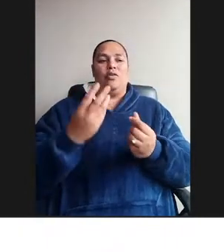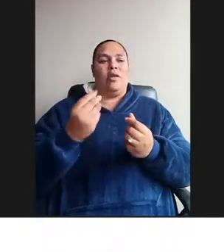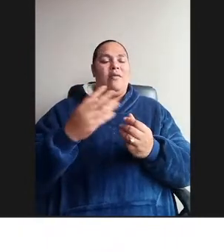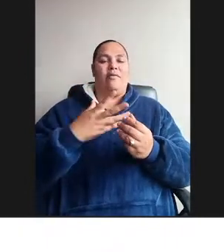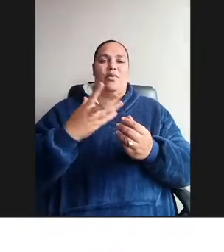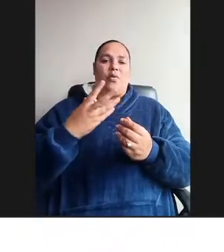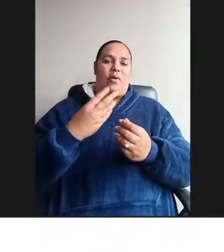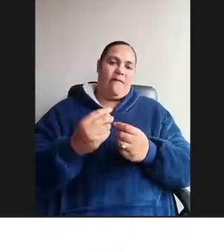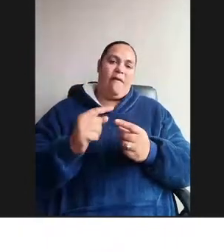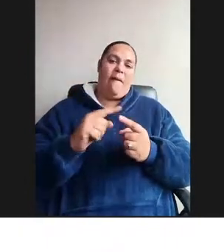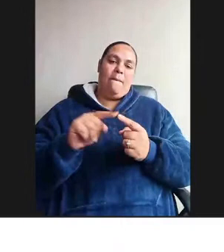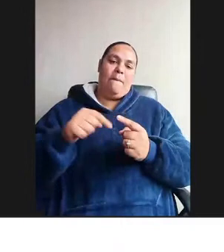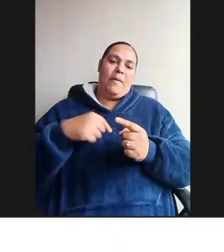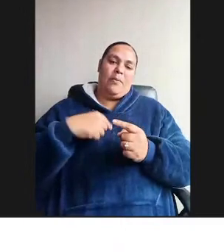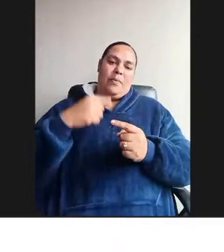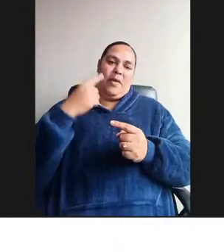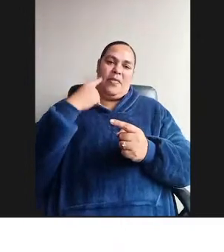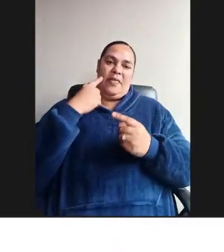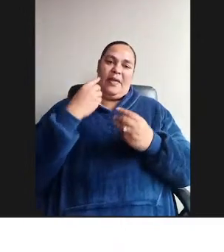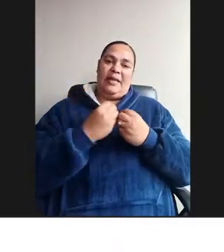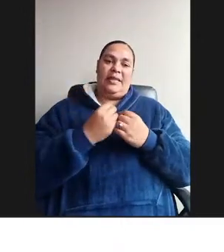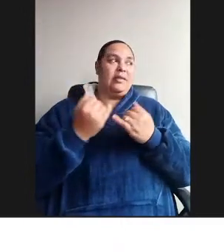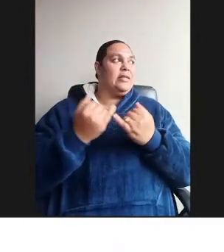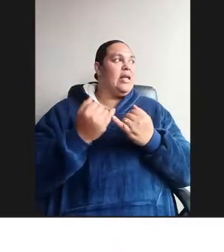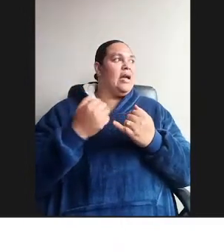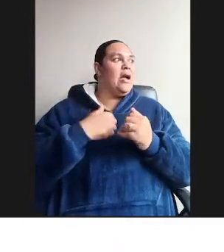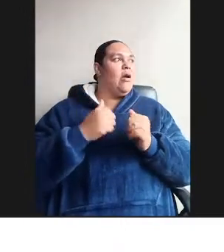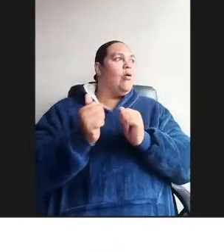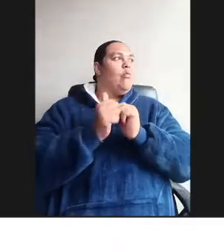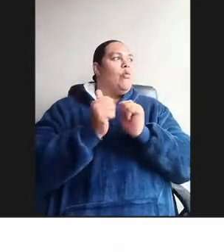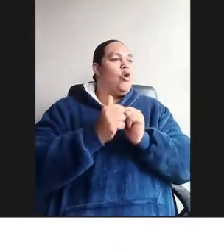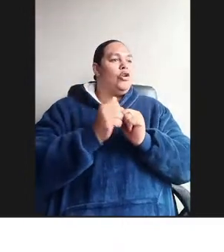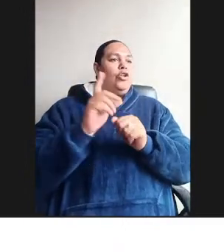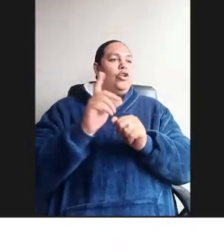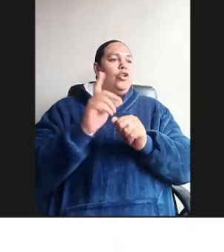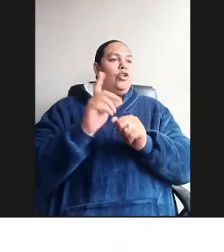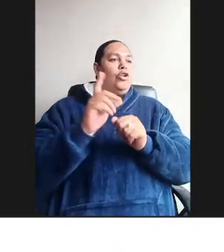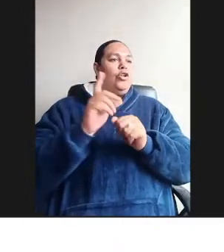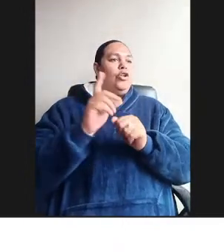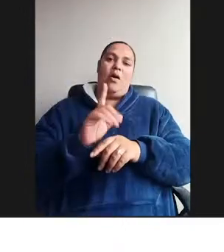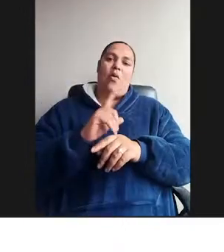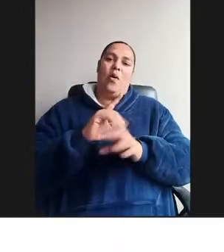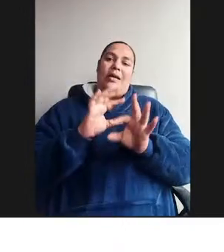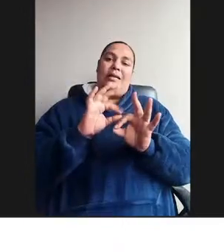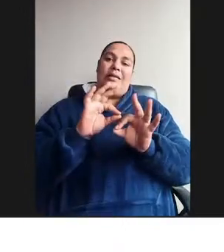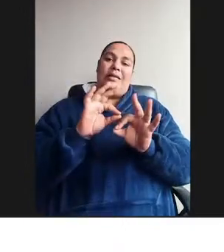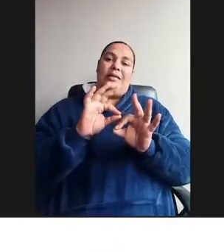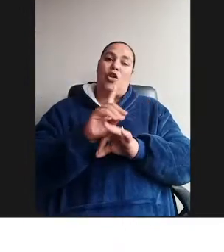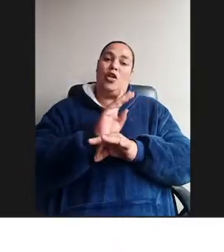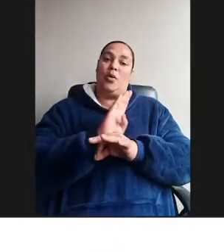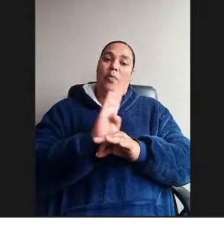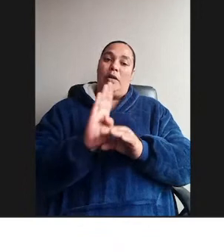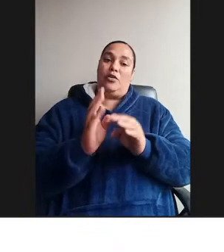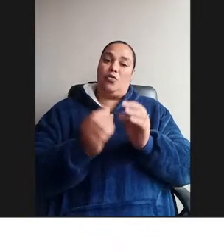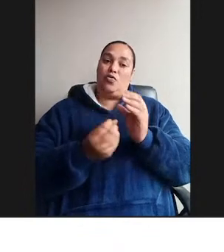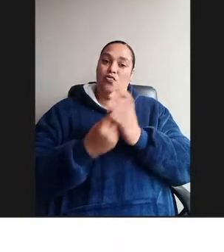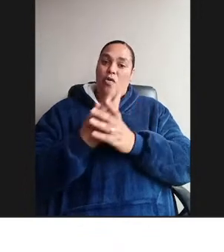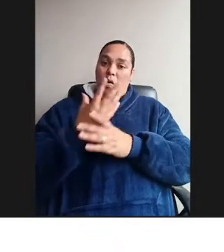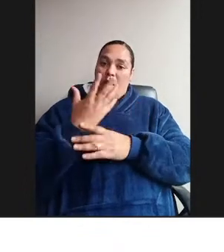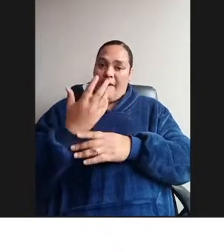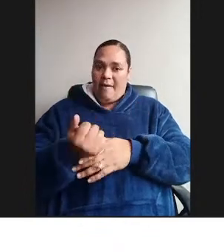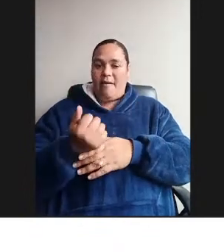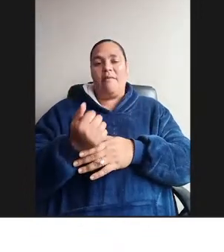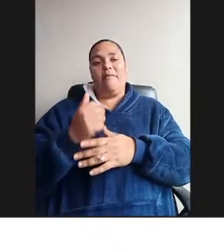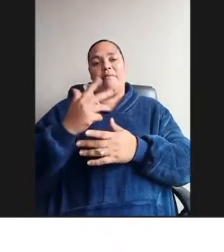I think that things like our stakeholder database, as that database grows, and